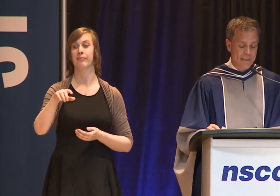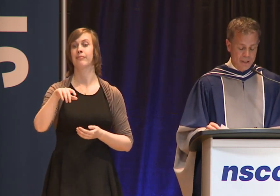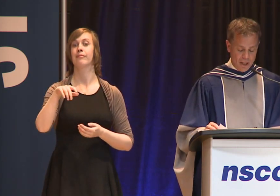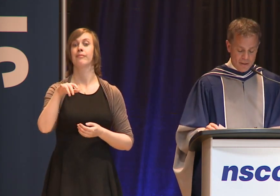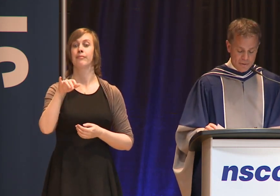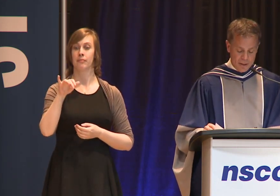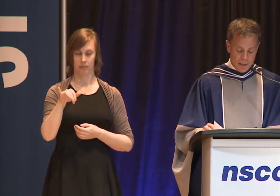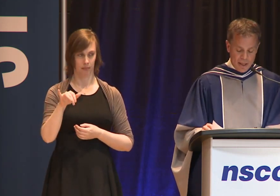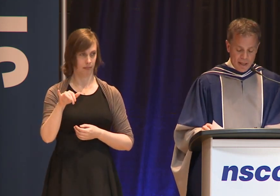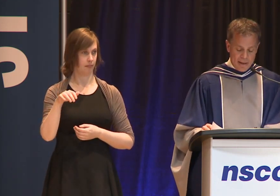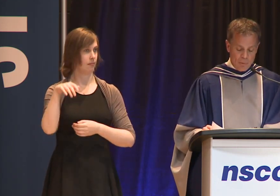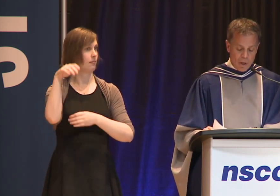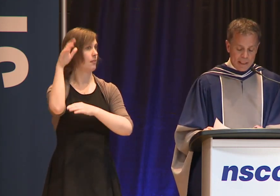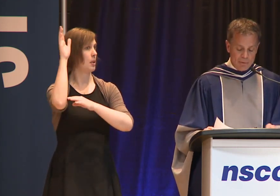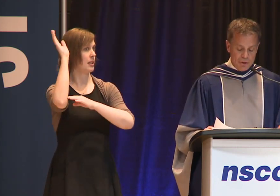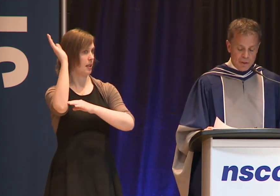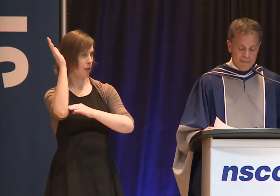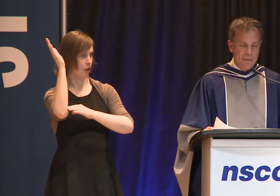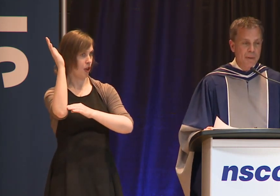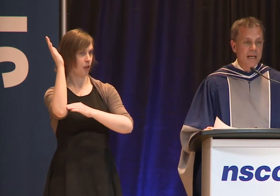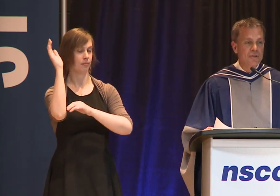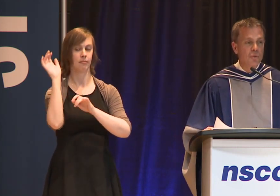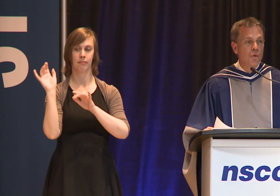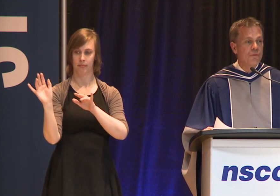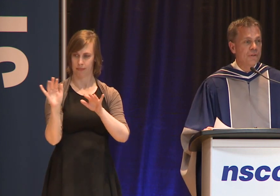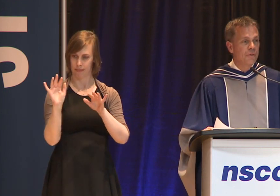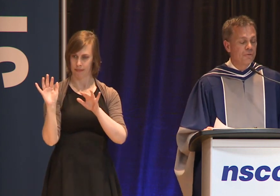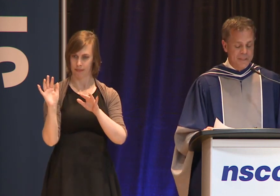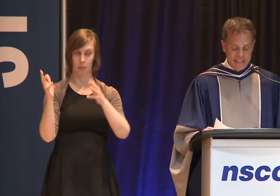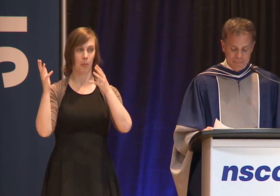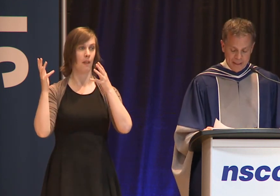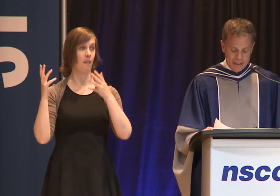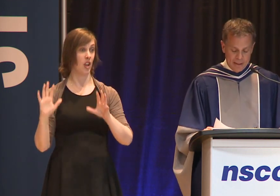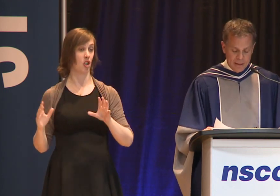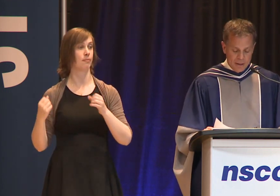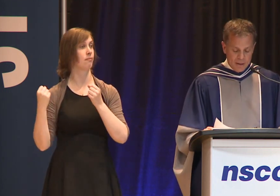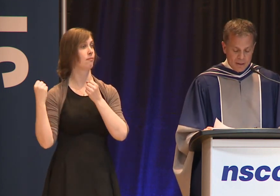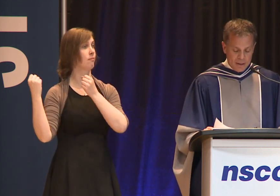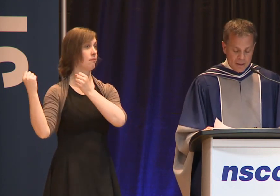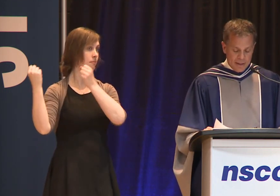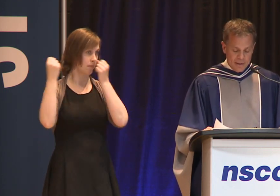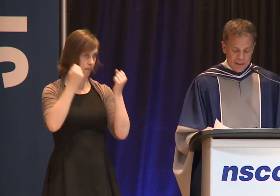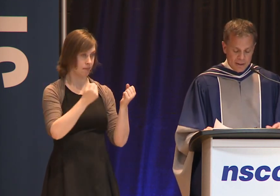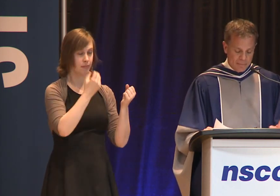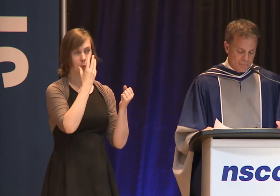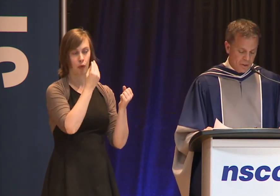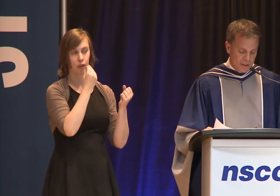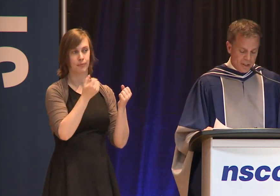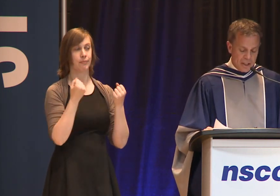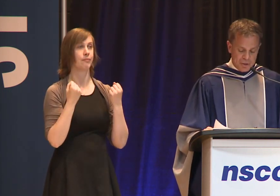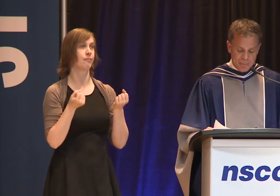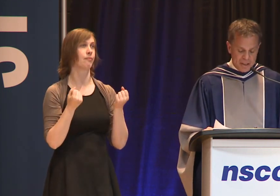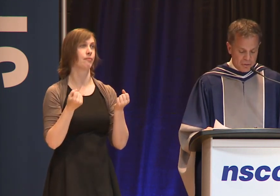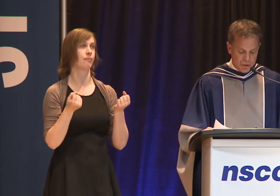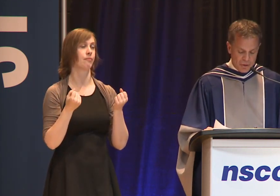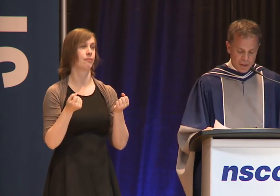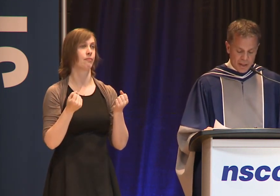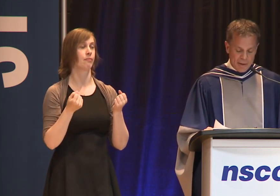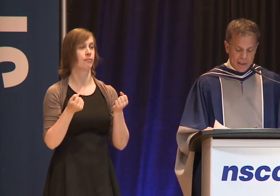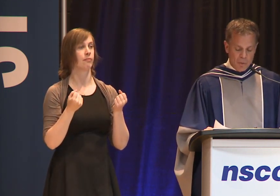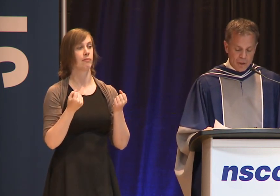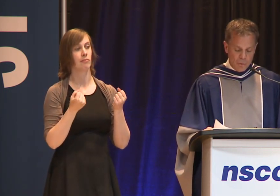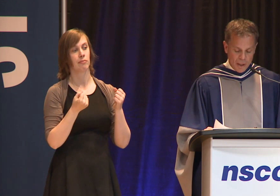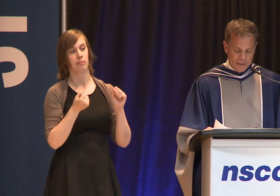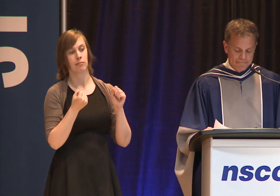gave my seminar. And while I was driving back to Wolfville from Digby on a country piece of road on